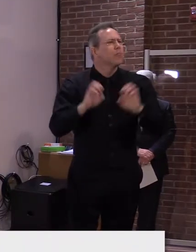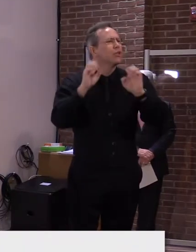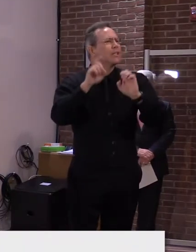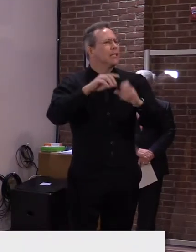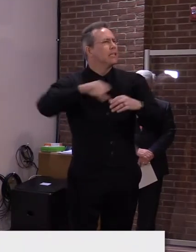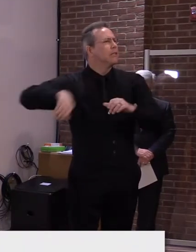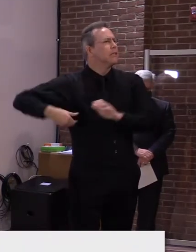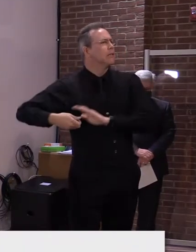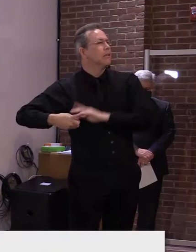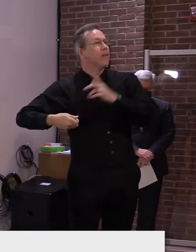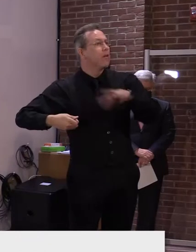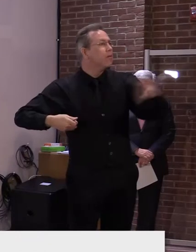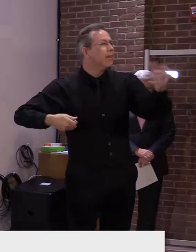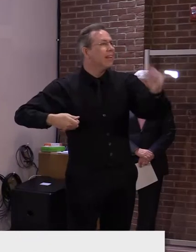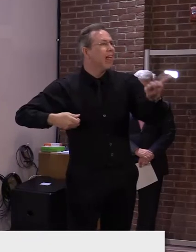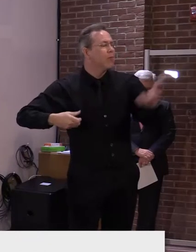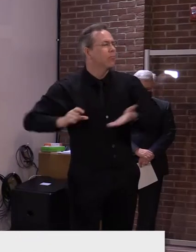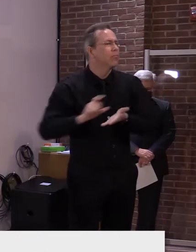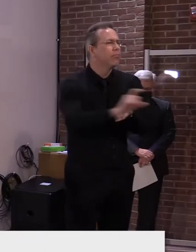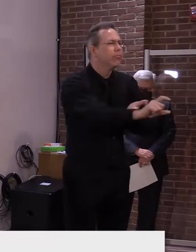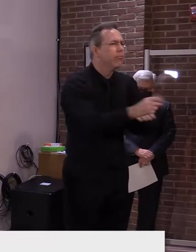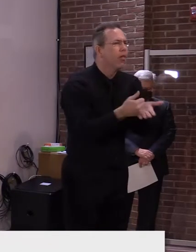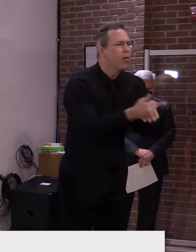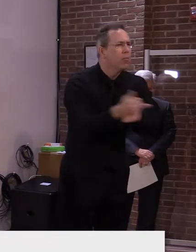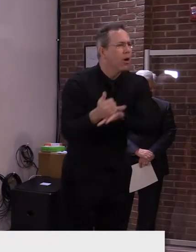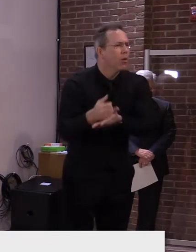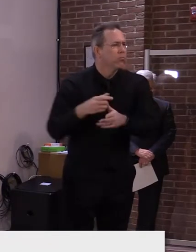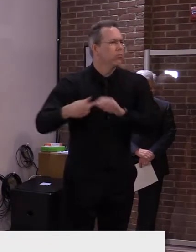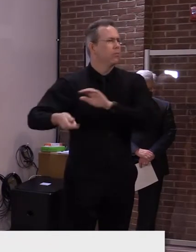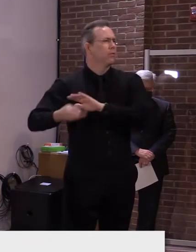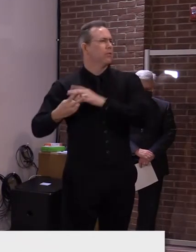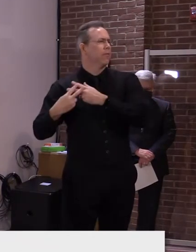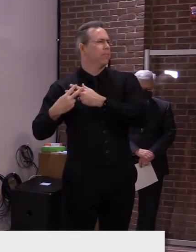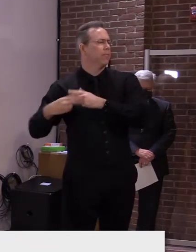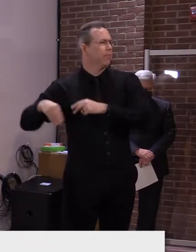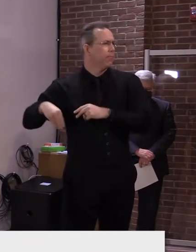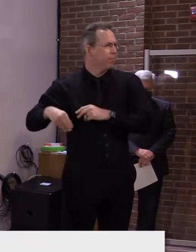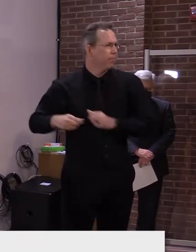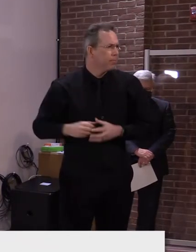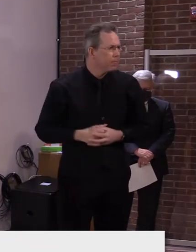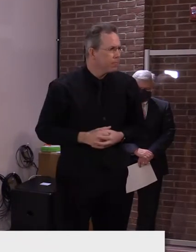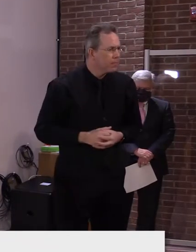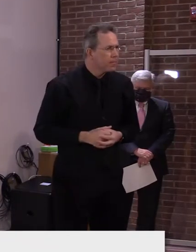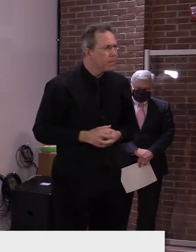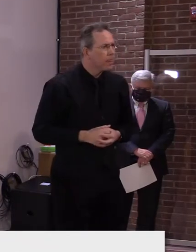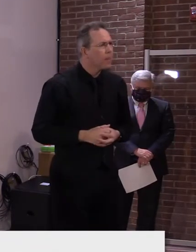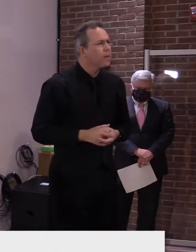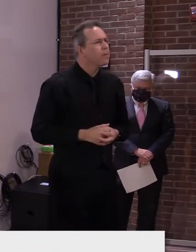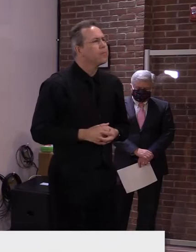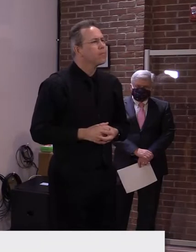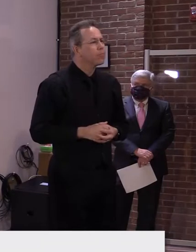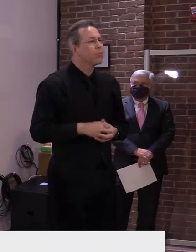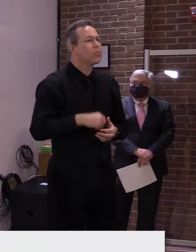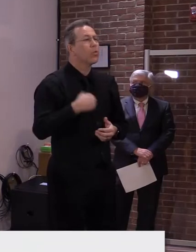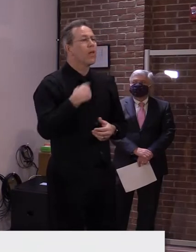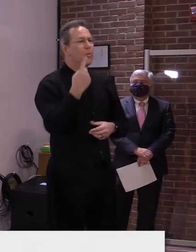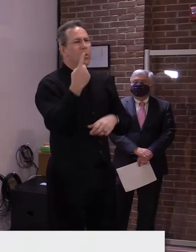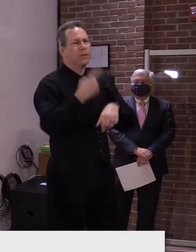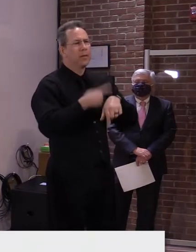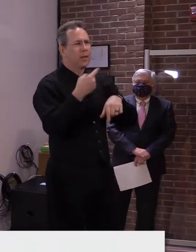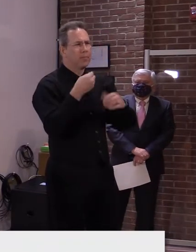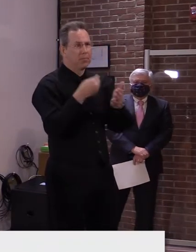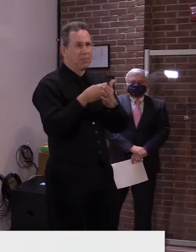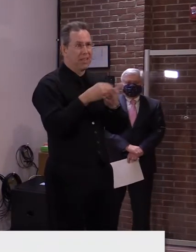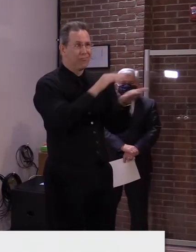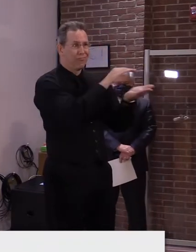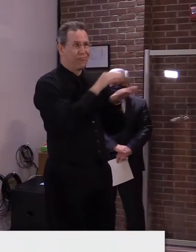from COVID-19. Some guiding principles for this funding are that they're one-time funds and they should be really used in a